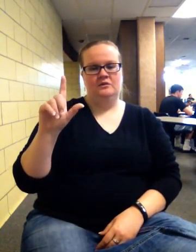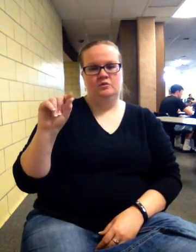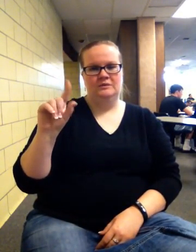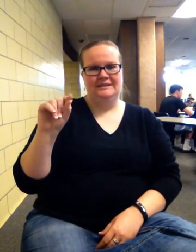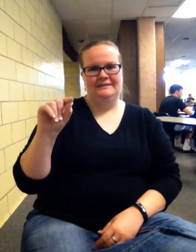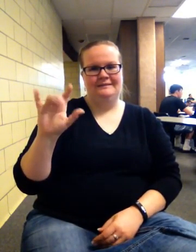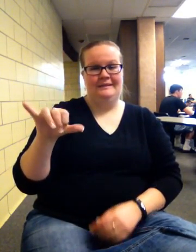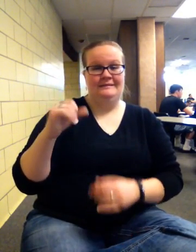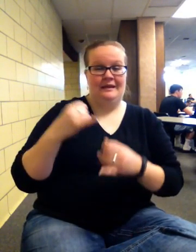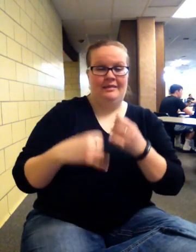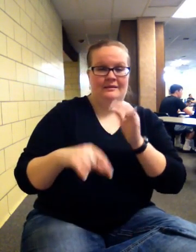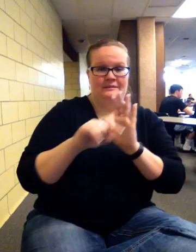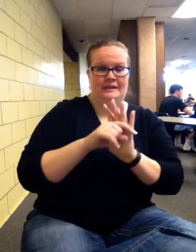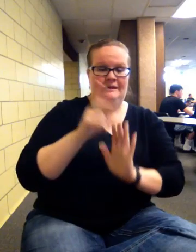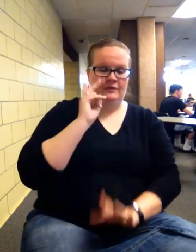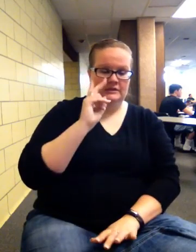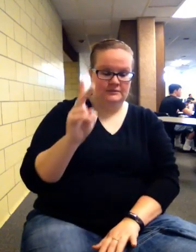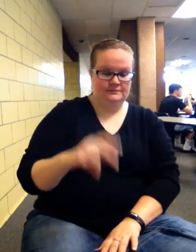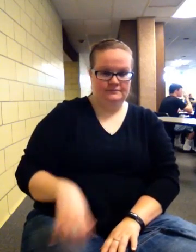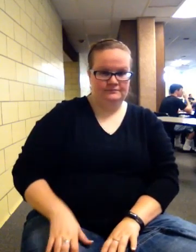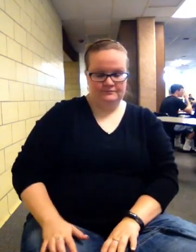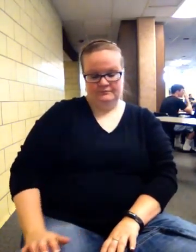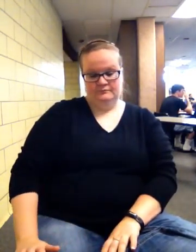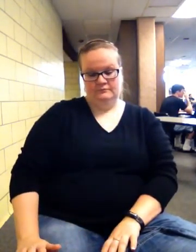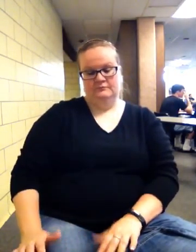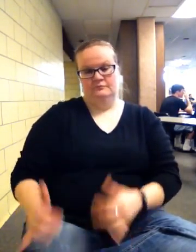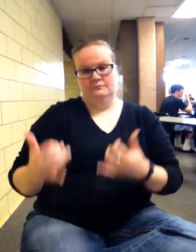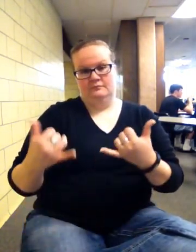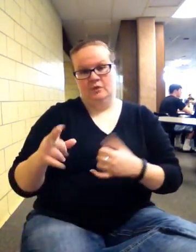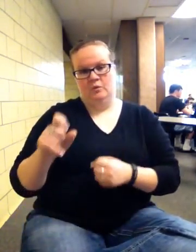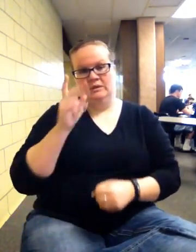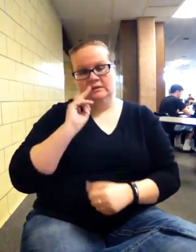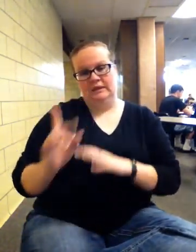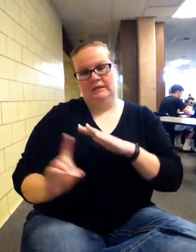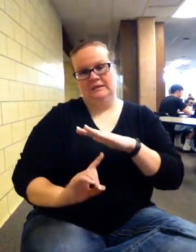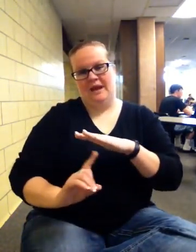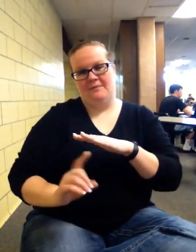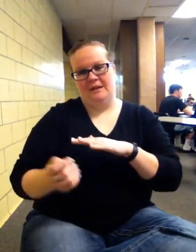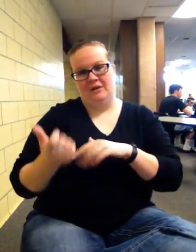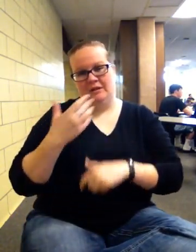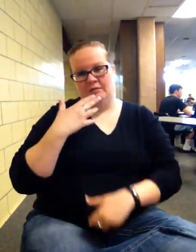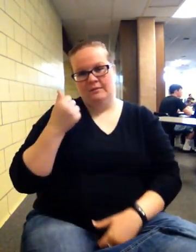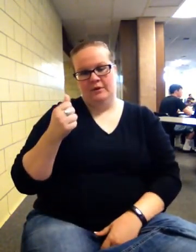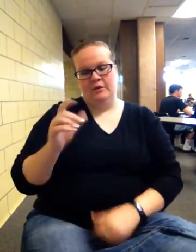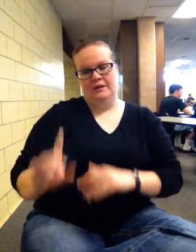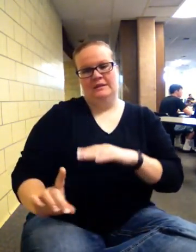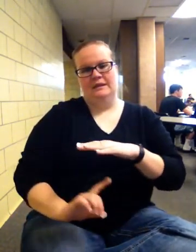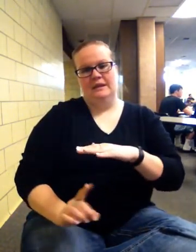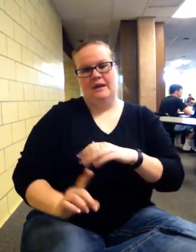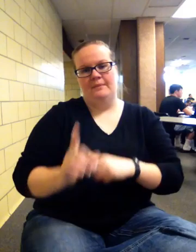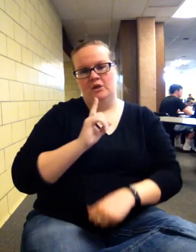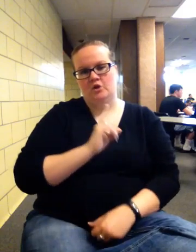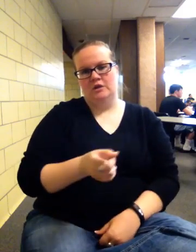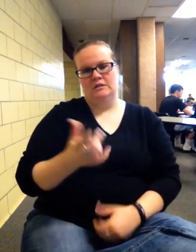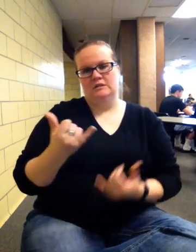negative I see in the cumulative column. And now you can see the denominator a little bit better. The denominator is the present value